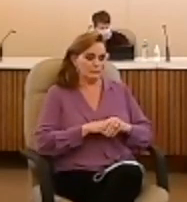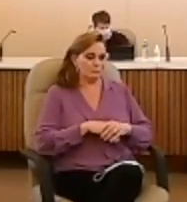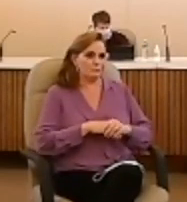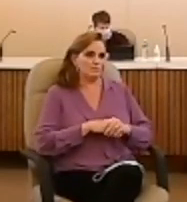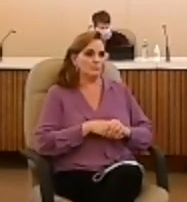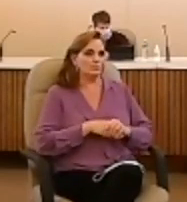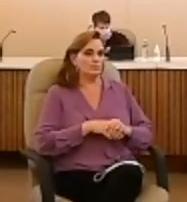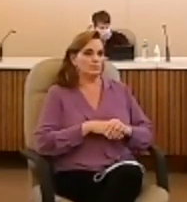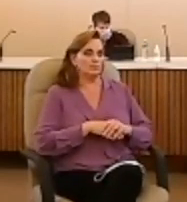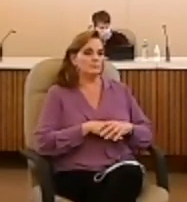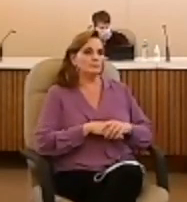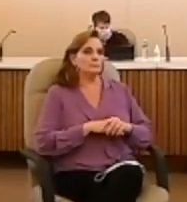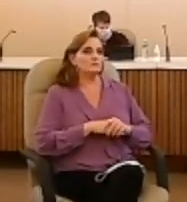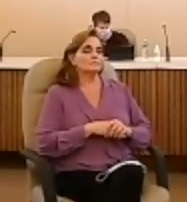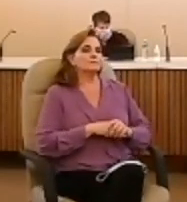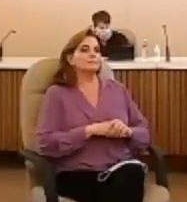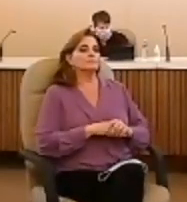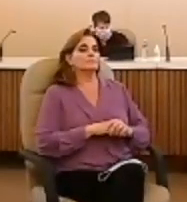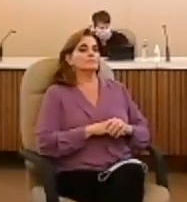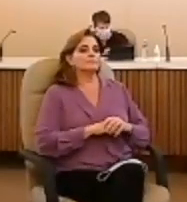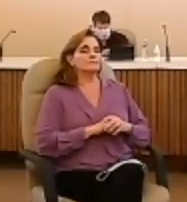All right, you're live.